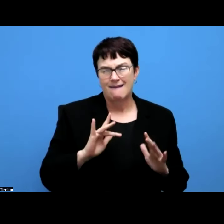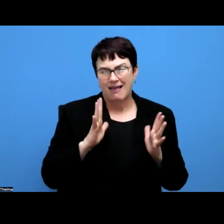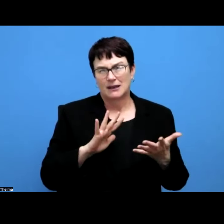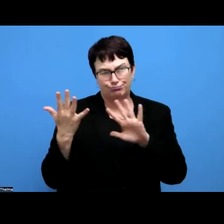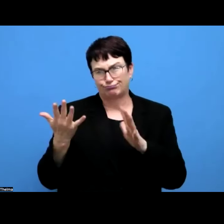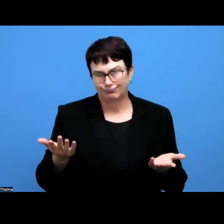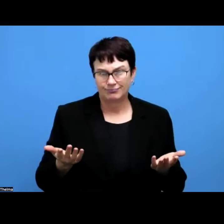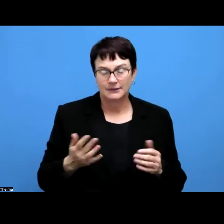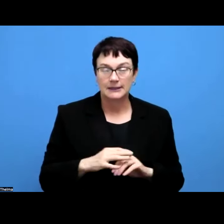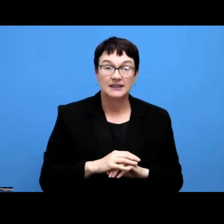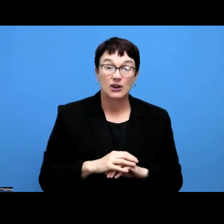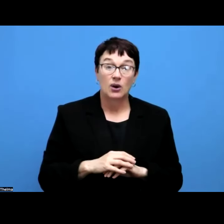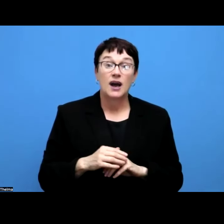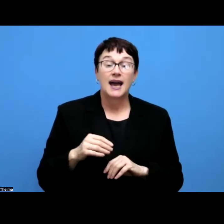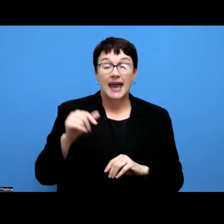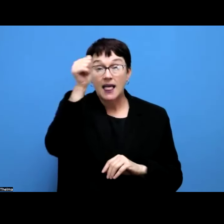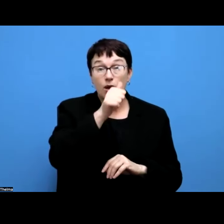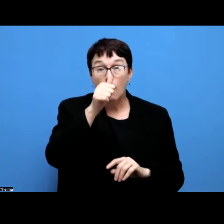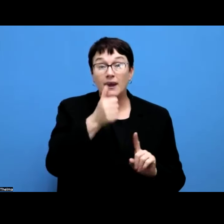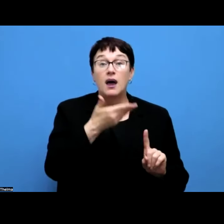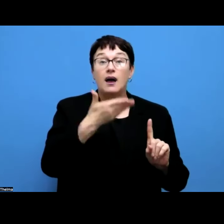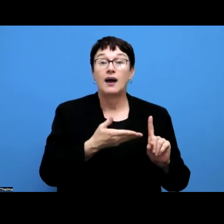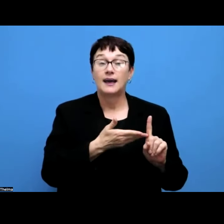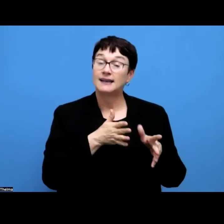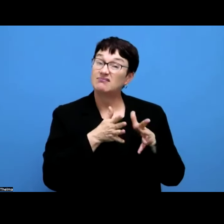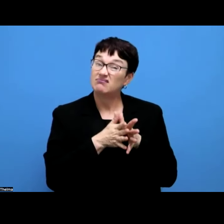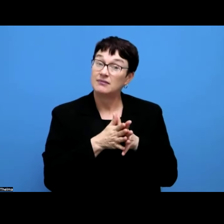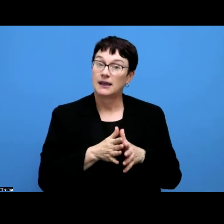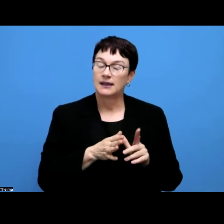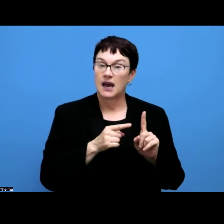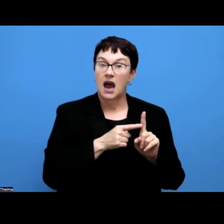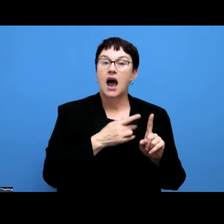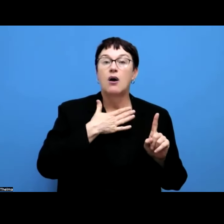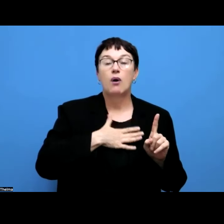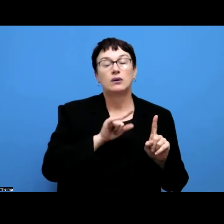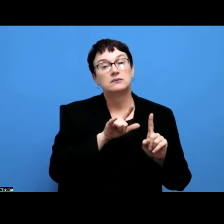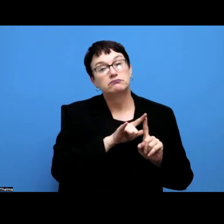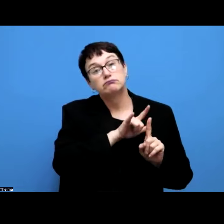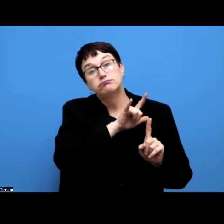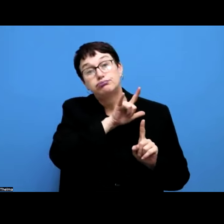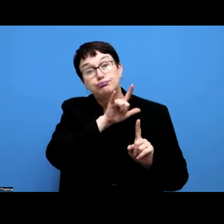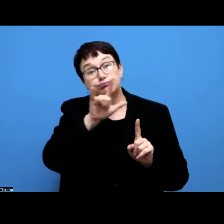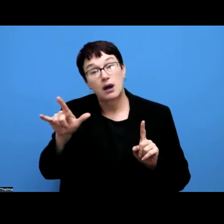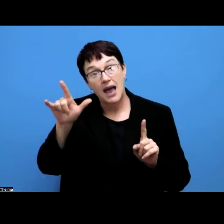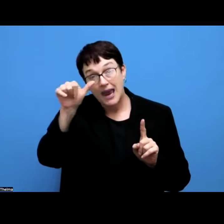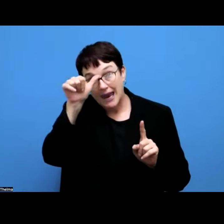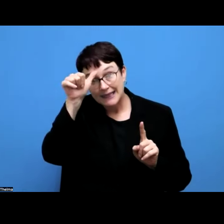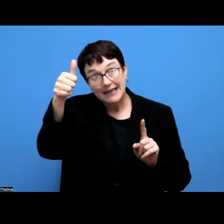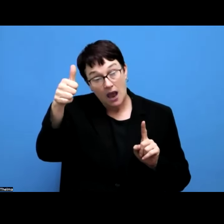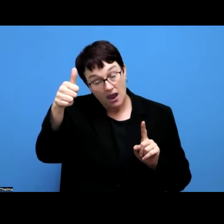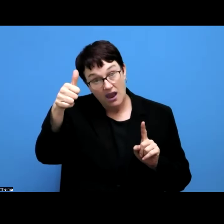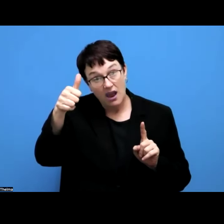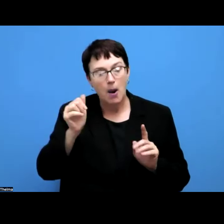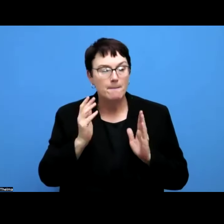pay 15,000 US dollars to travel to India for a heart operation for their daughter, as they couldn't access